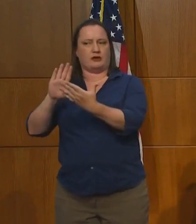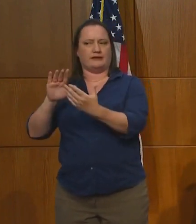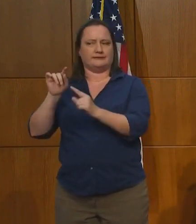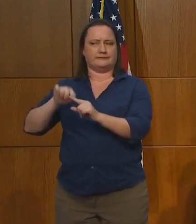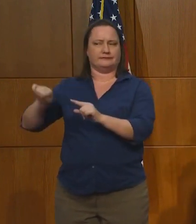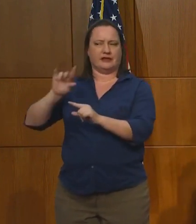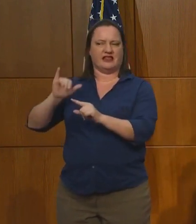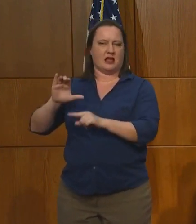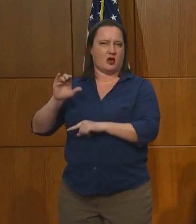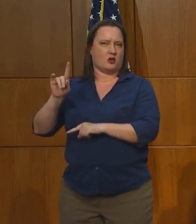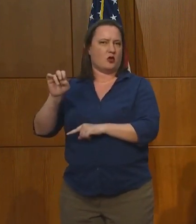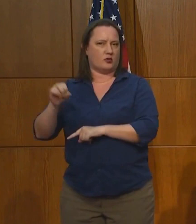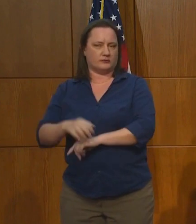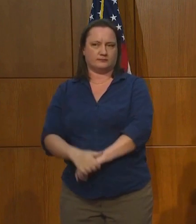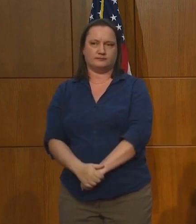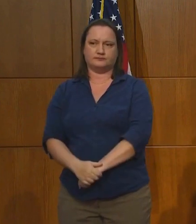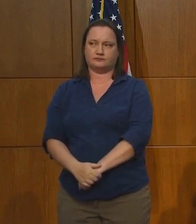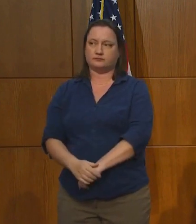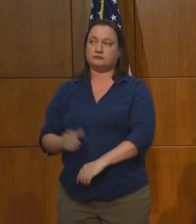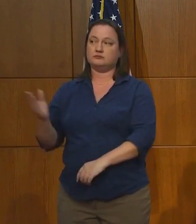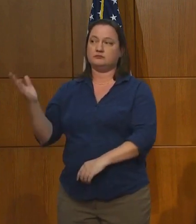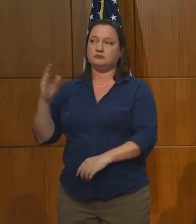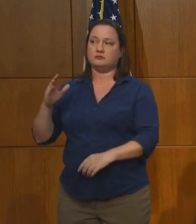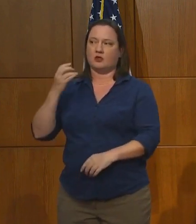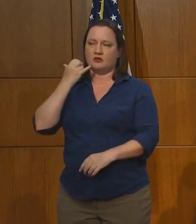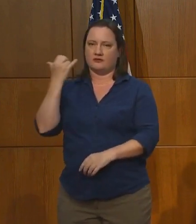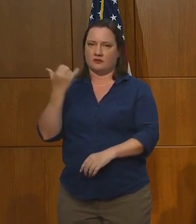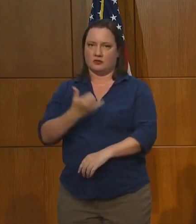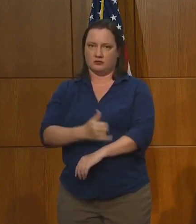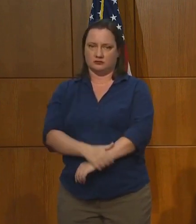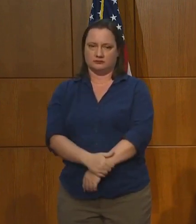Next is Roberto Roldan with BPM.